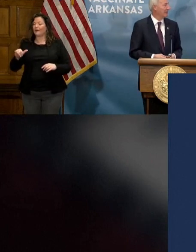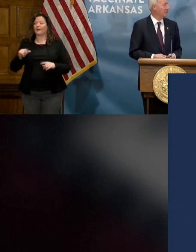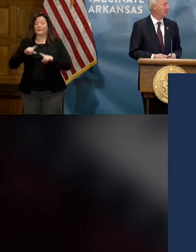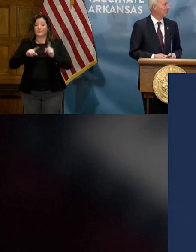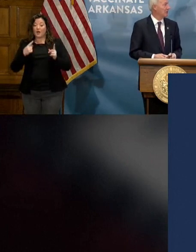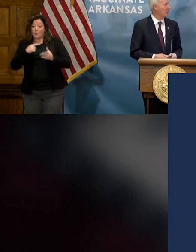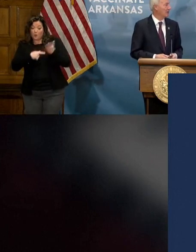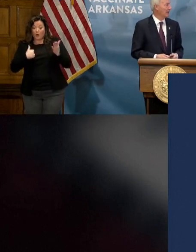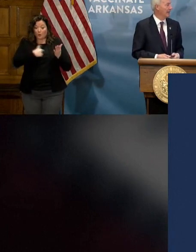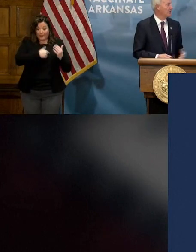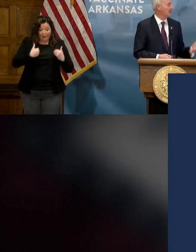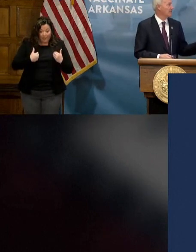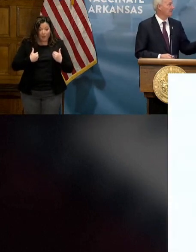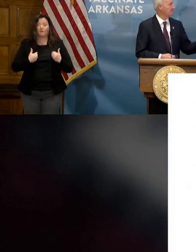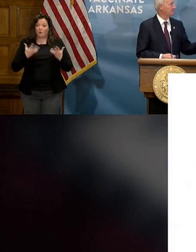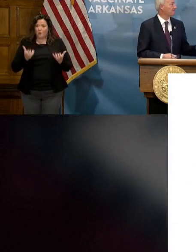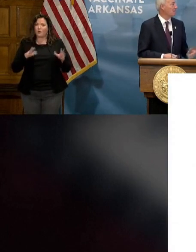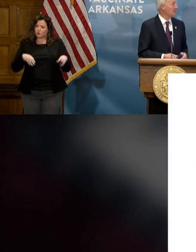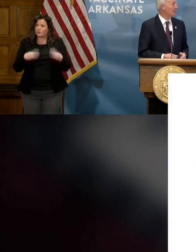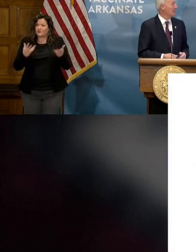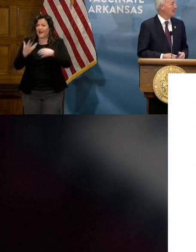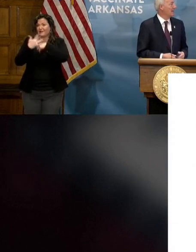have available to all Arkansans.